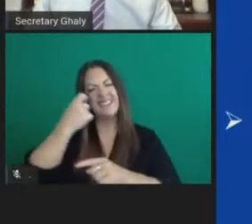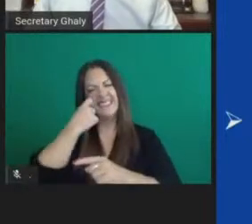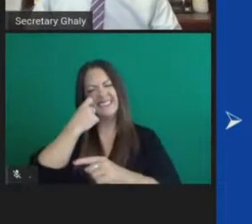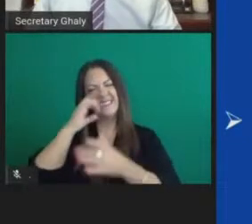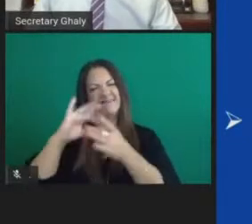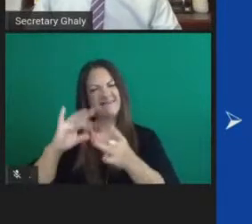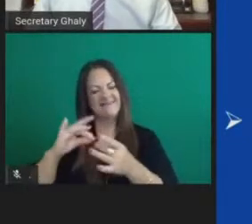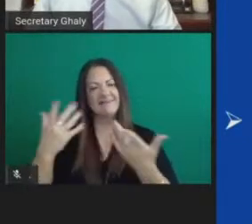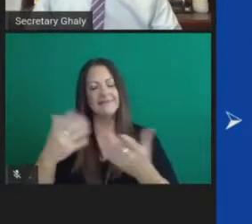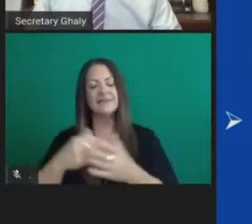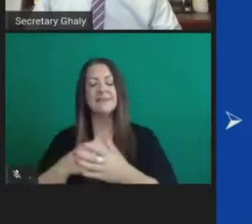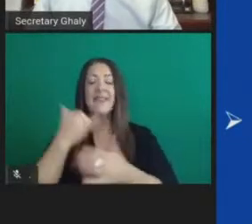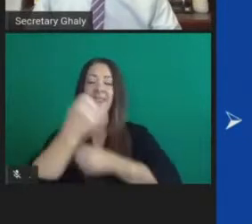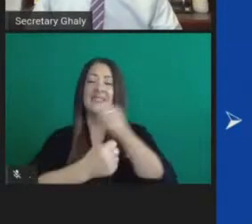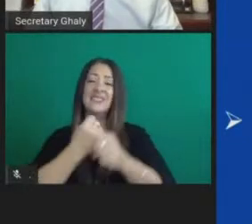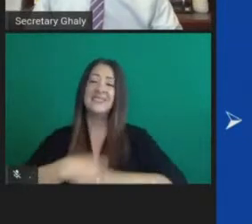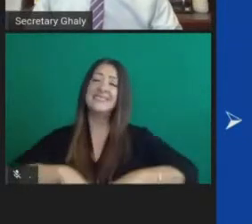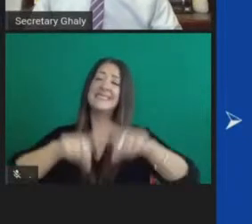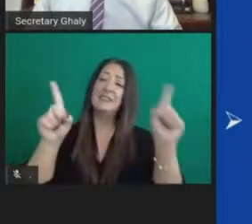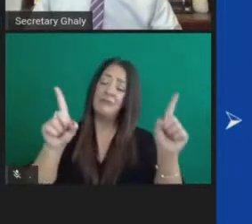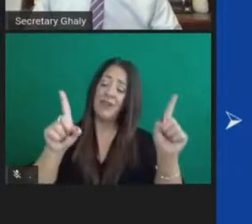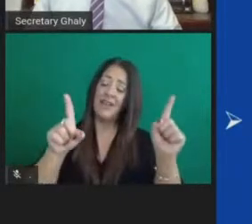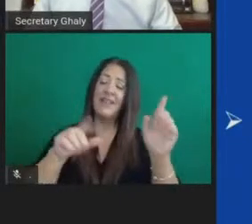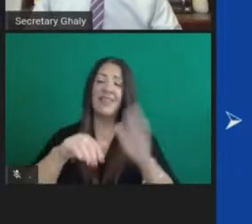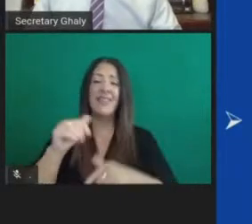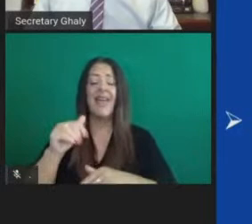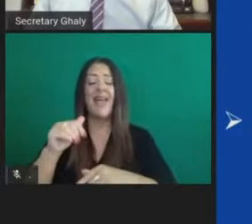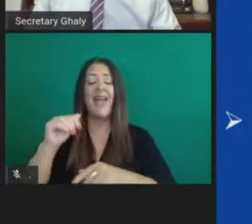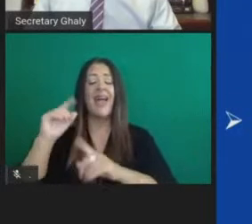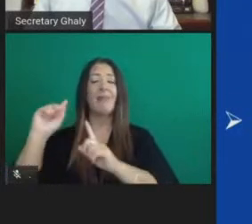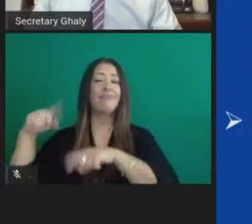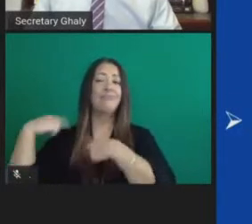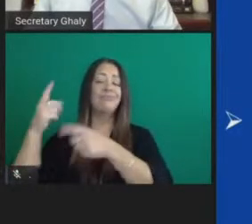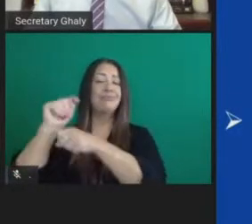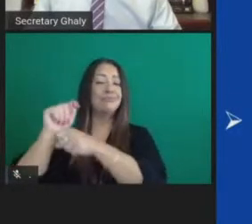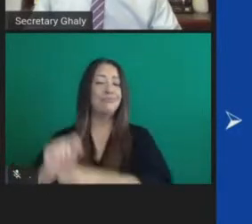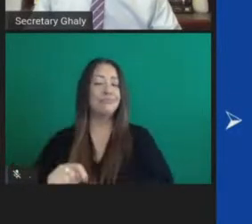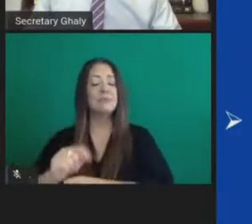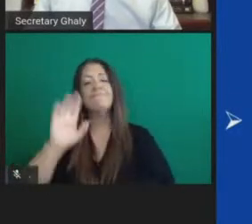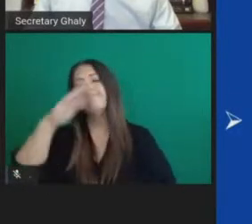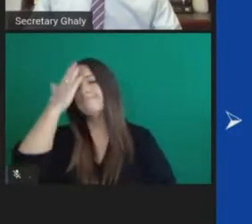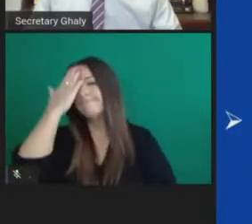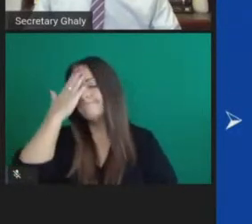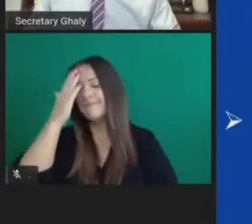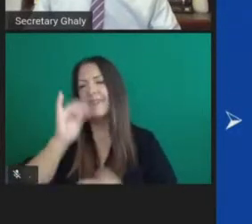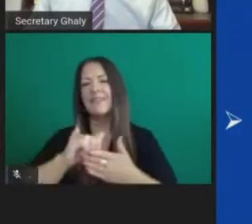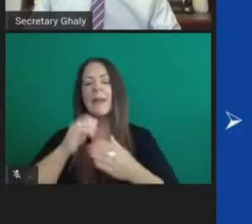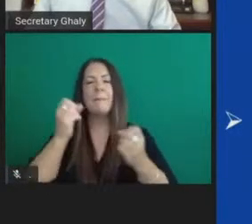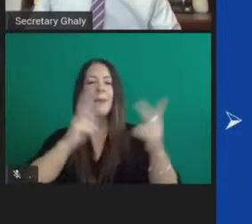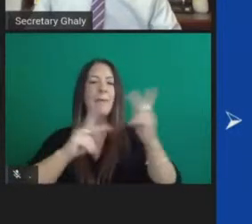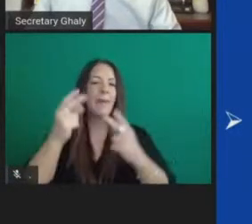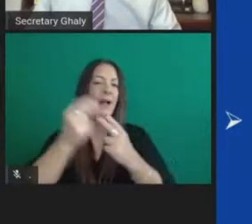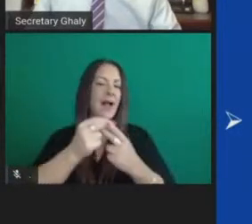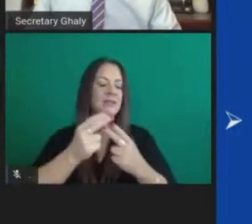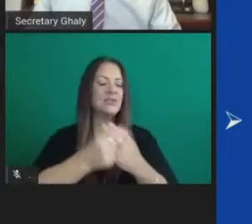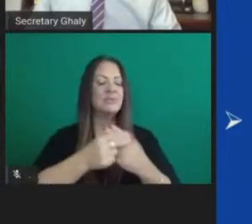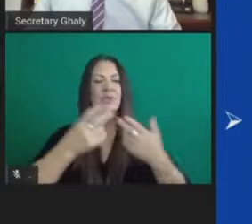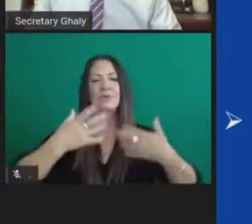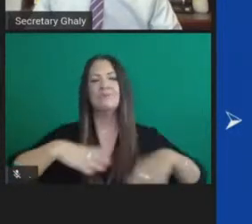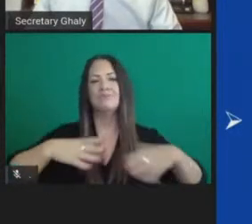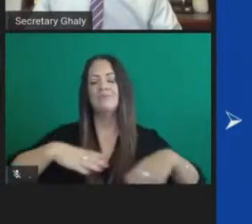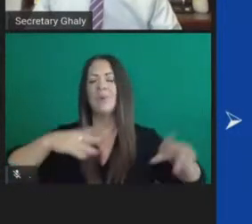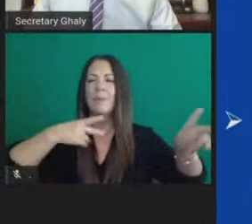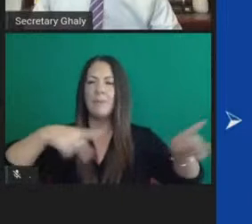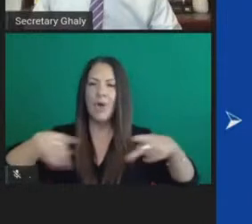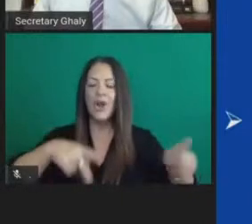will look different this year throughout the state. So some traditional celebrations such as the parties, costume parties, and door-to-door